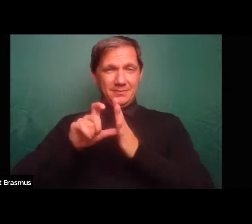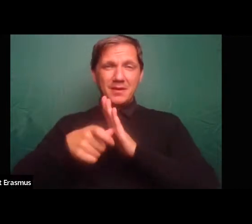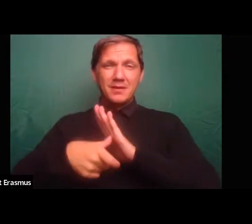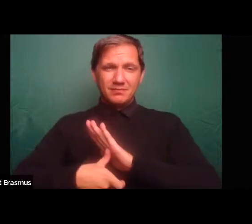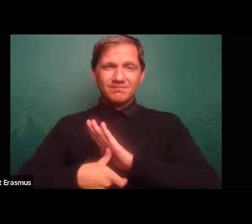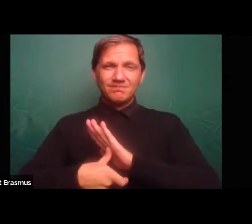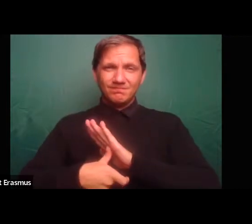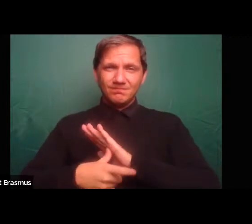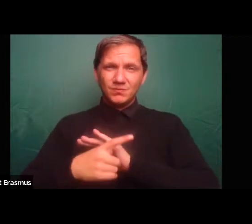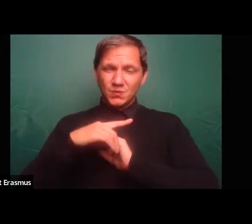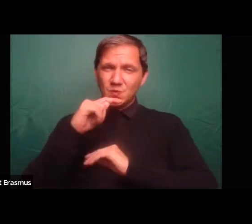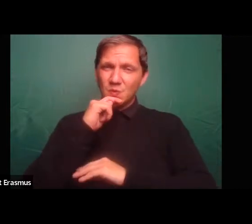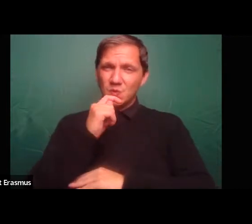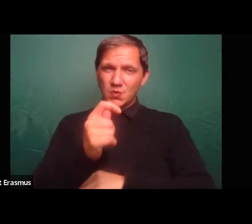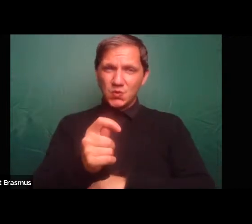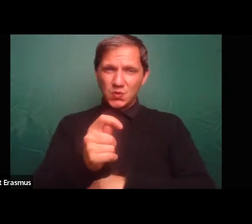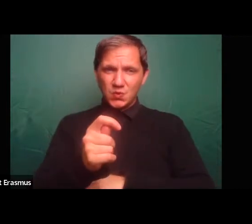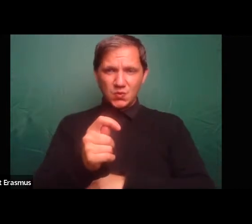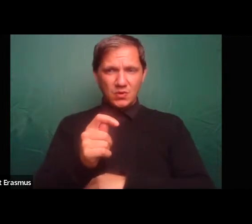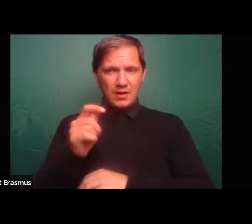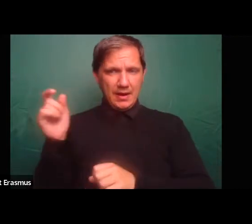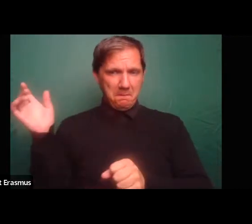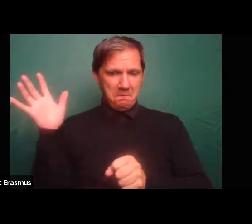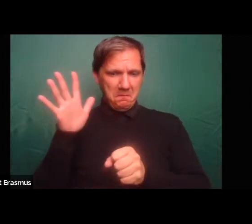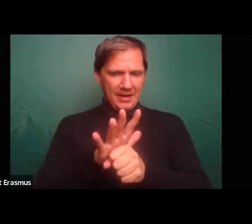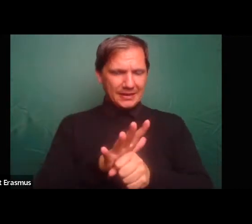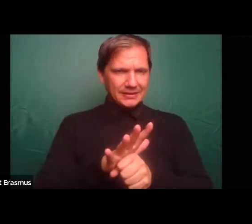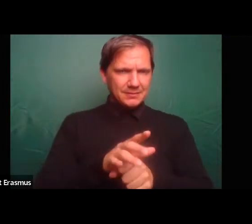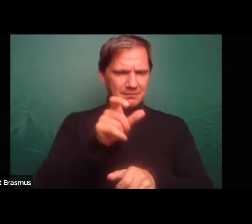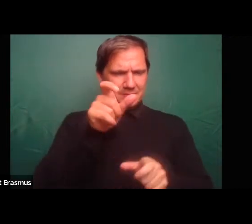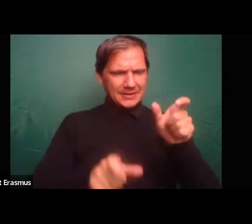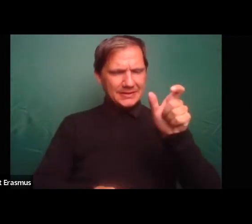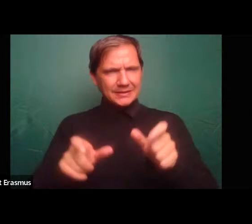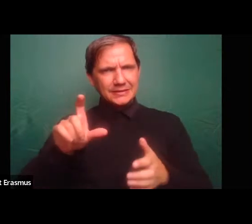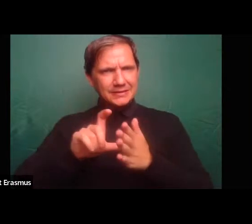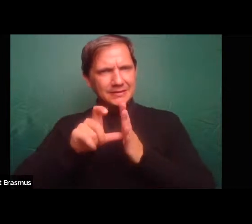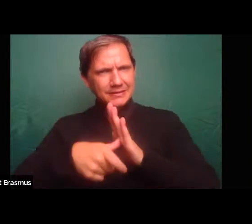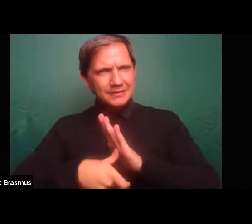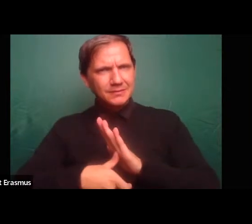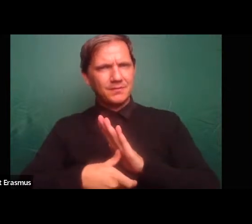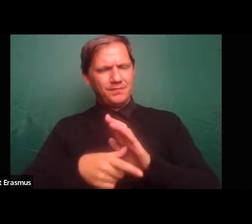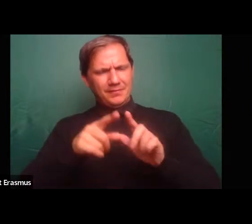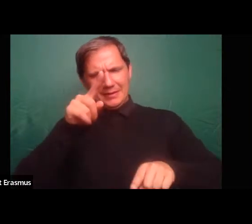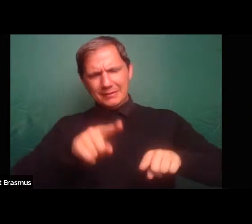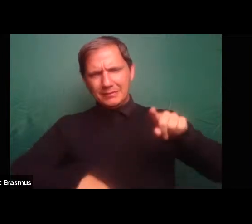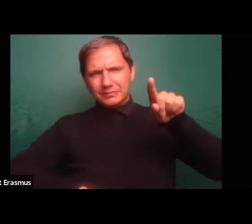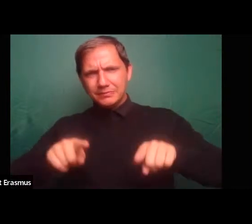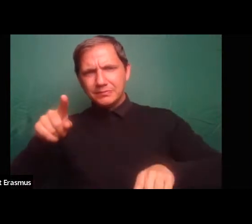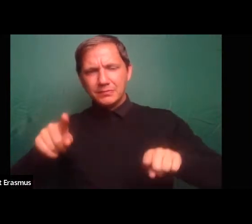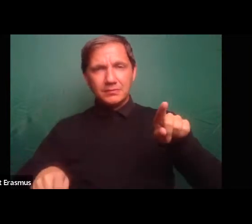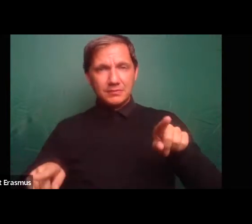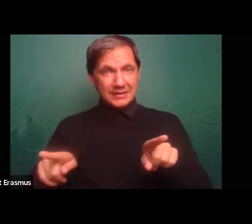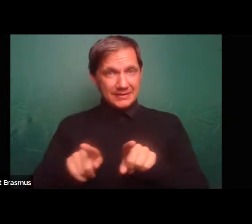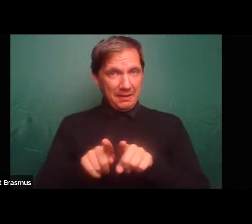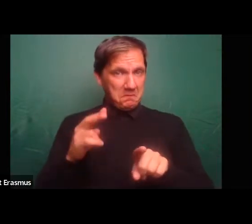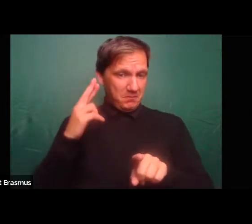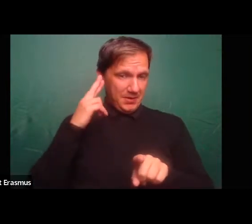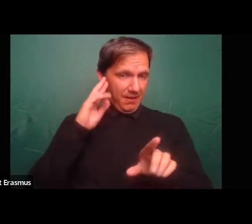quite differently. Pointing out as well the diversity within the deaf